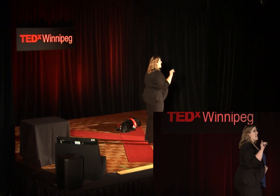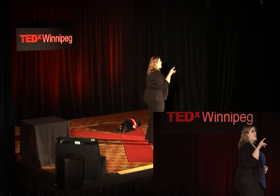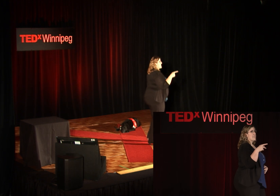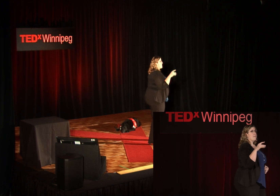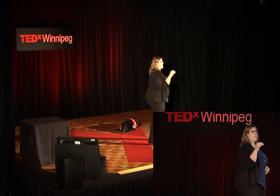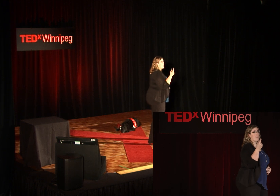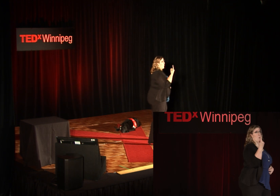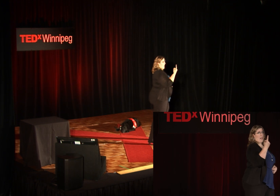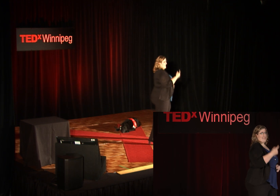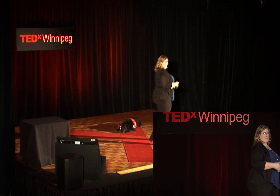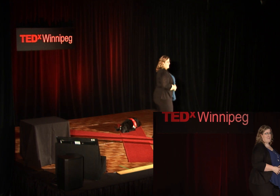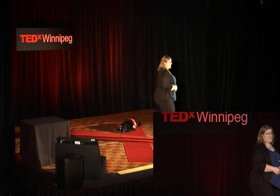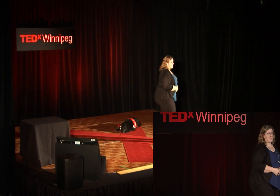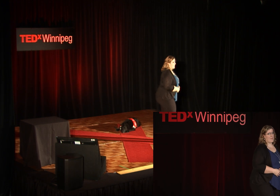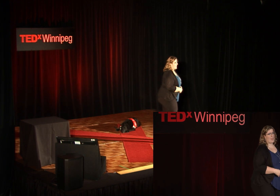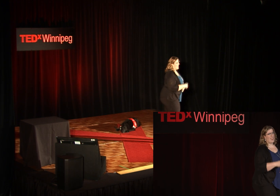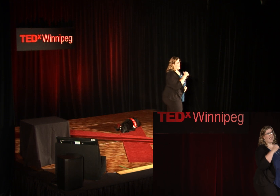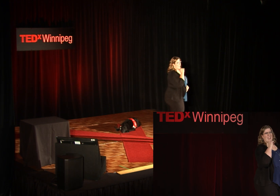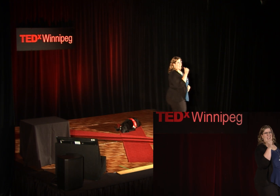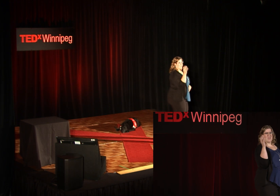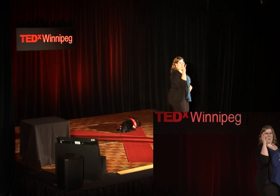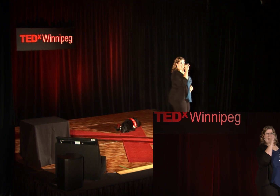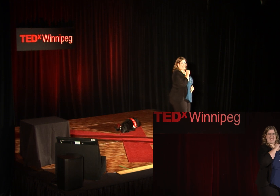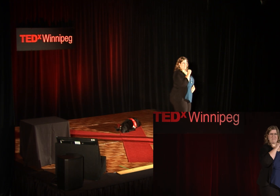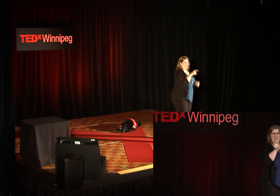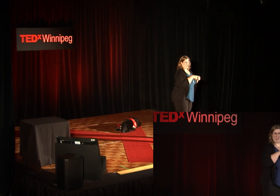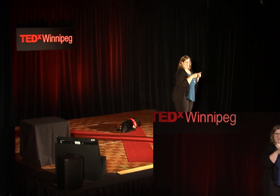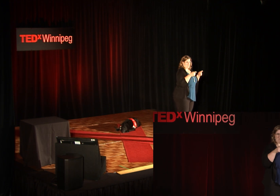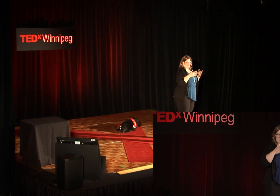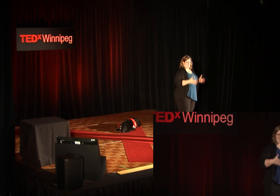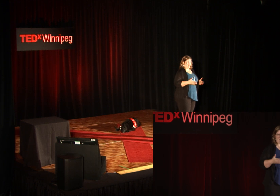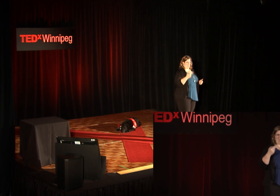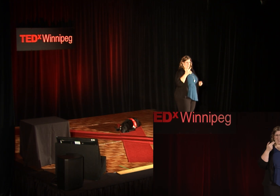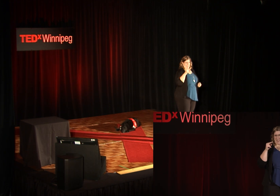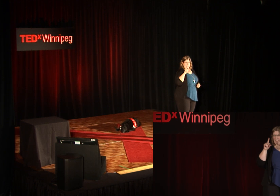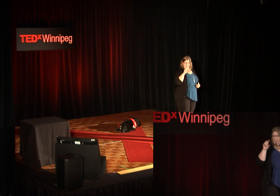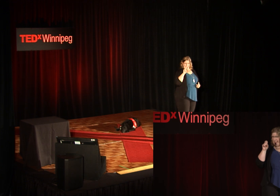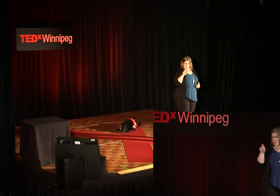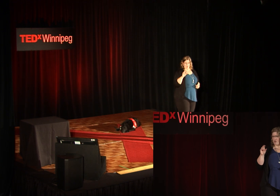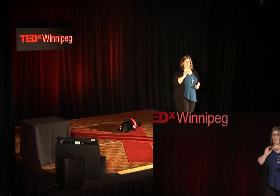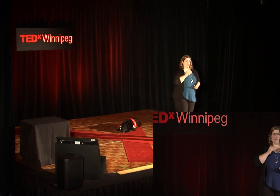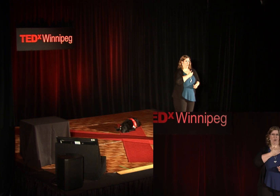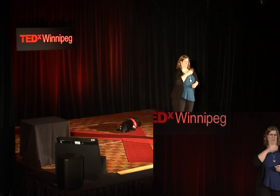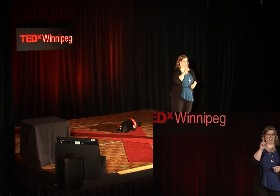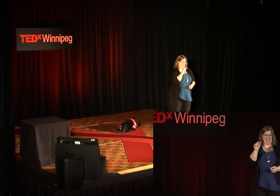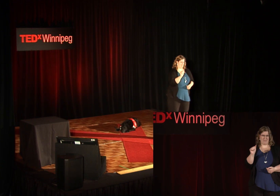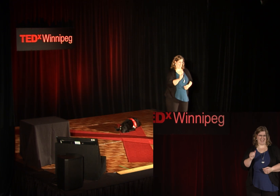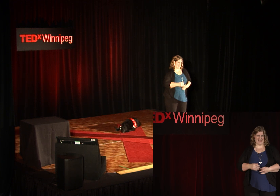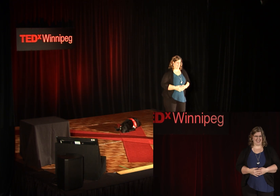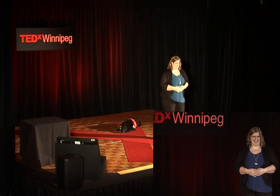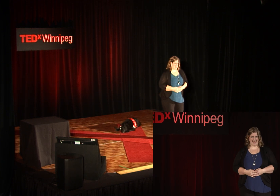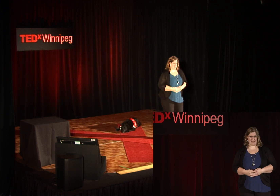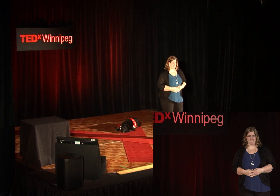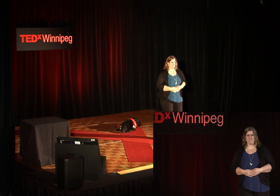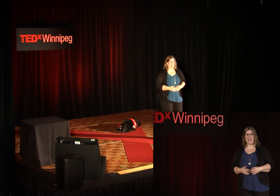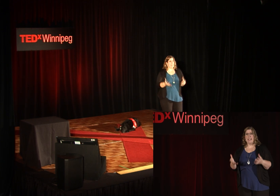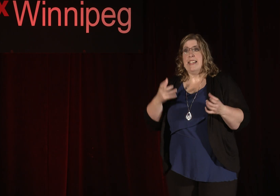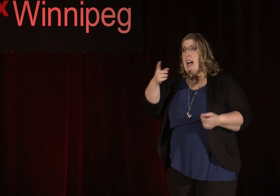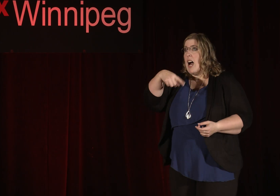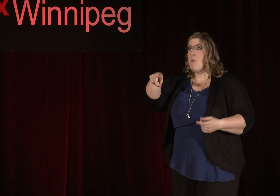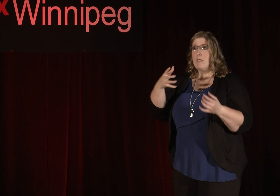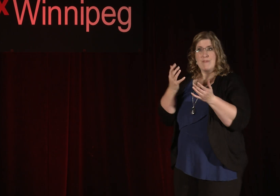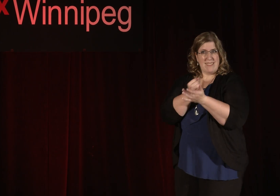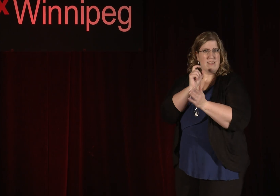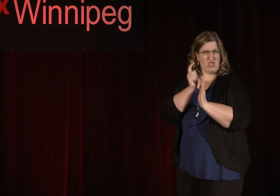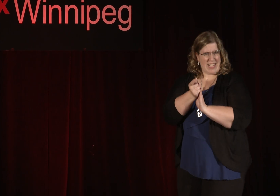Tip number 1, don't make assumptions about the handler or their disability. I want you